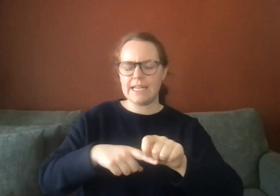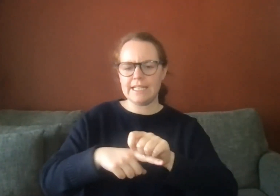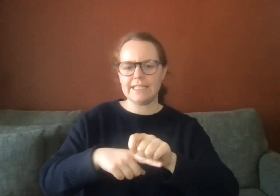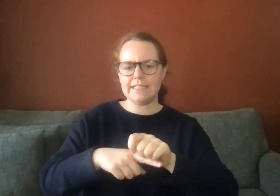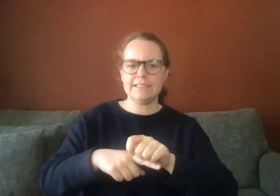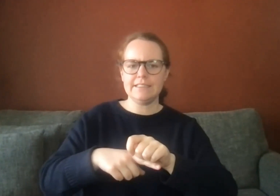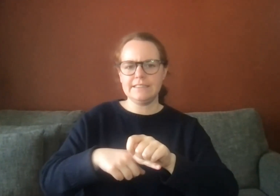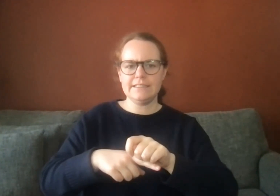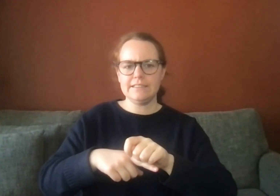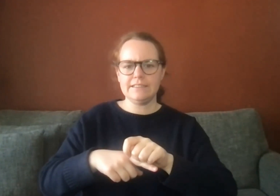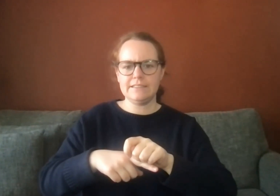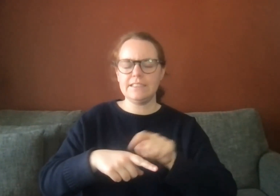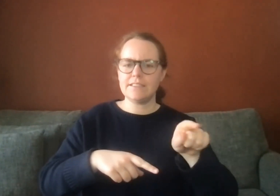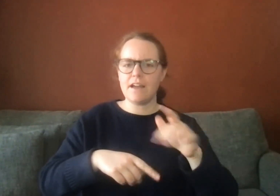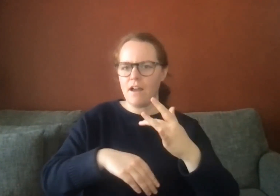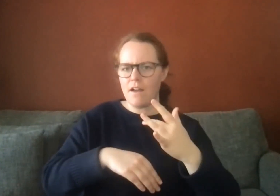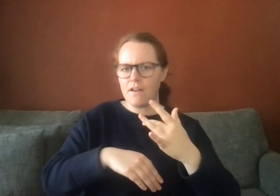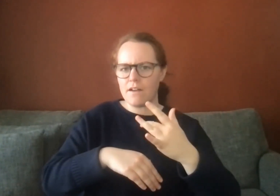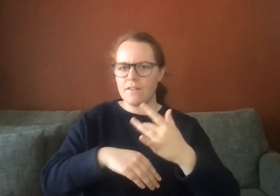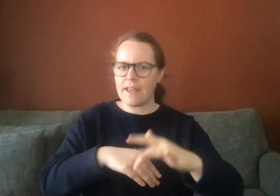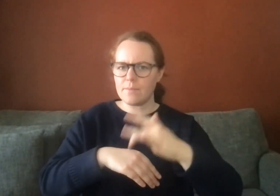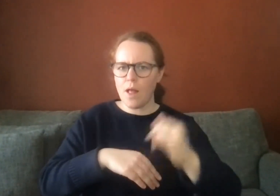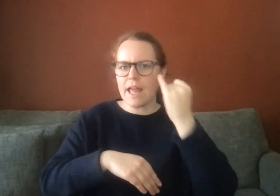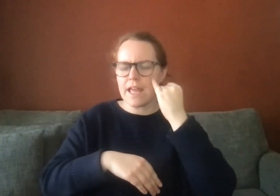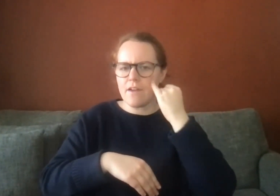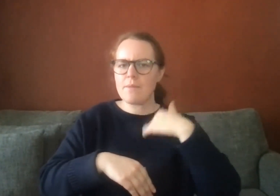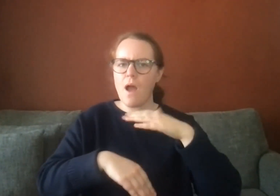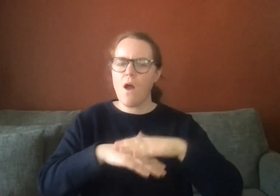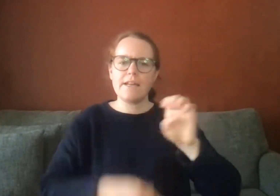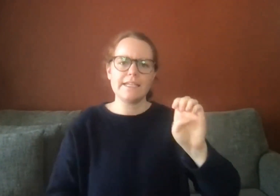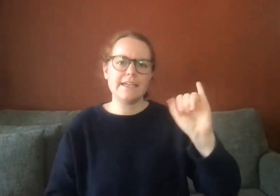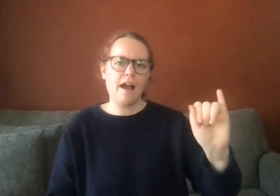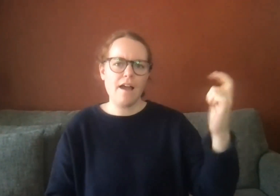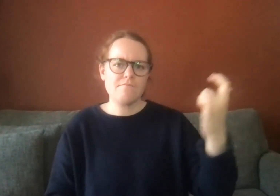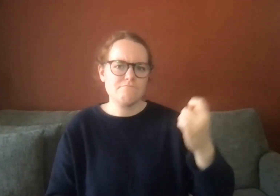be allowable when you're on employment insurance?